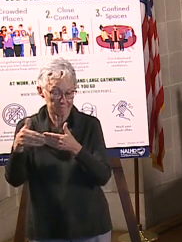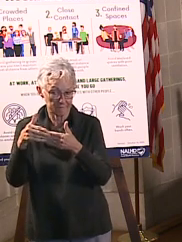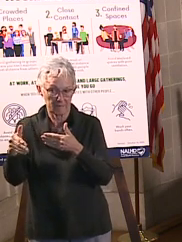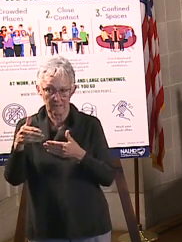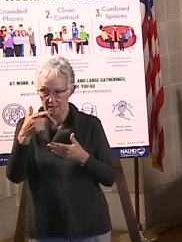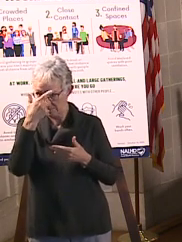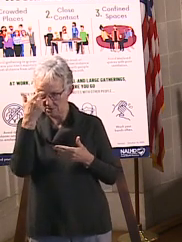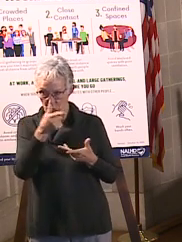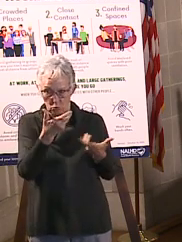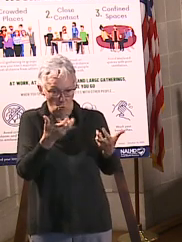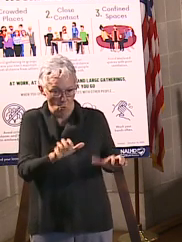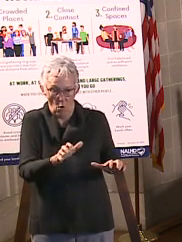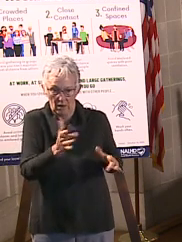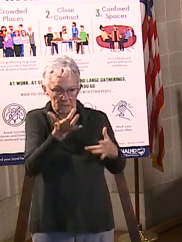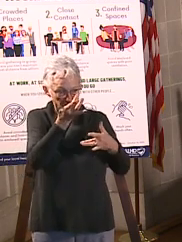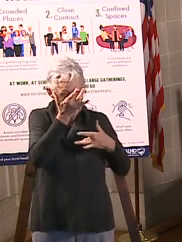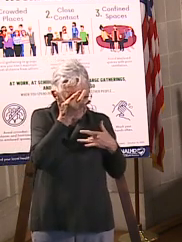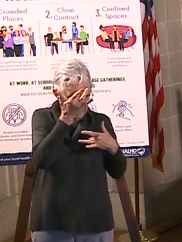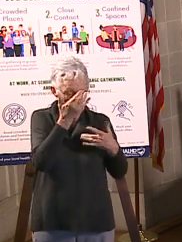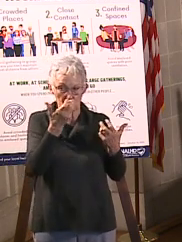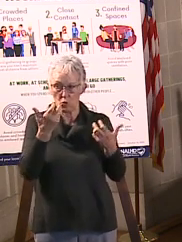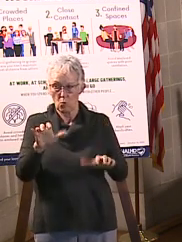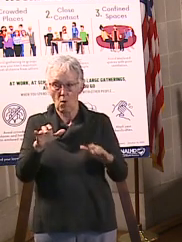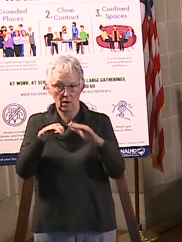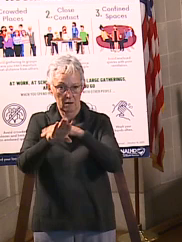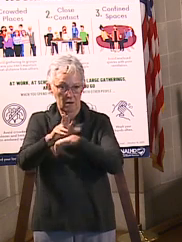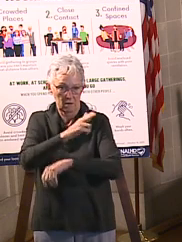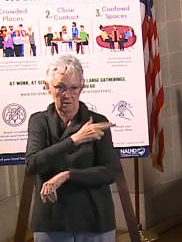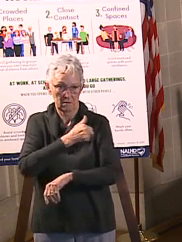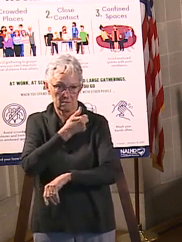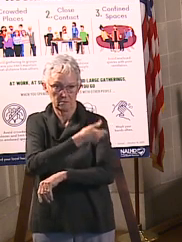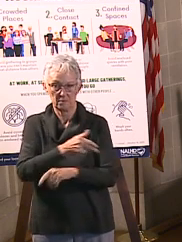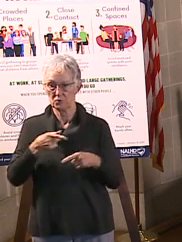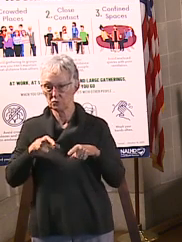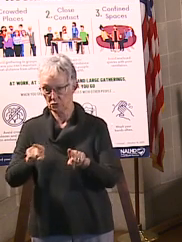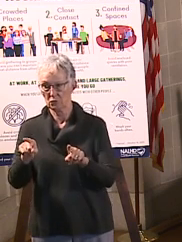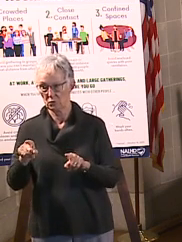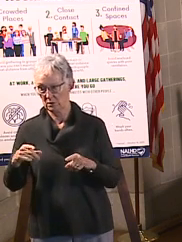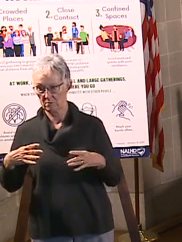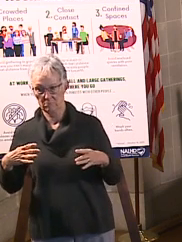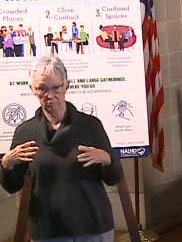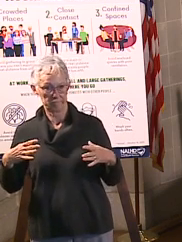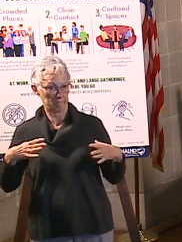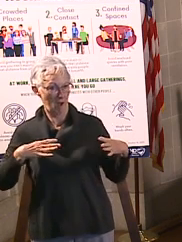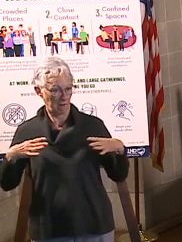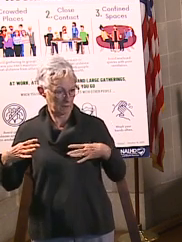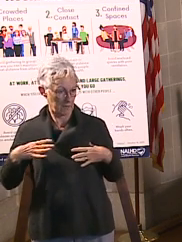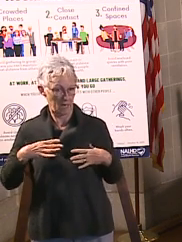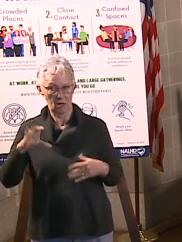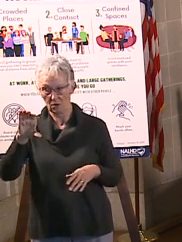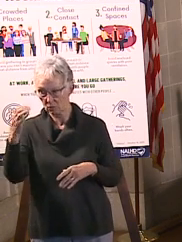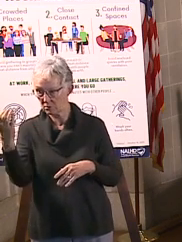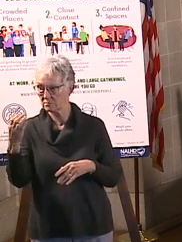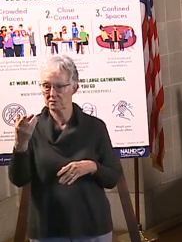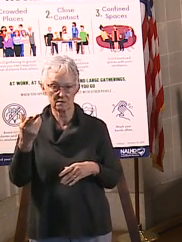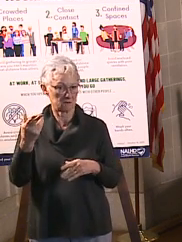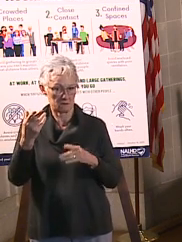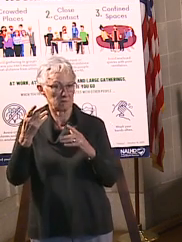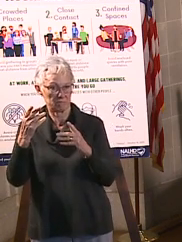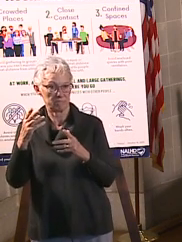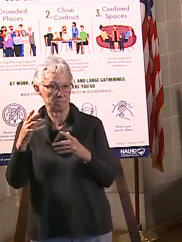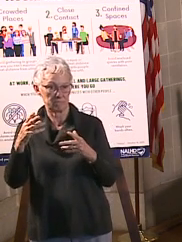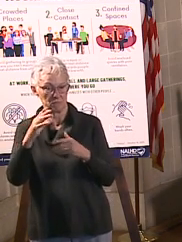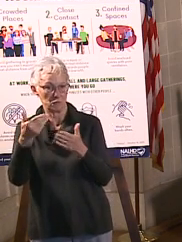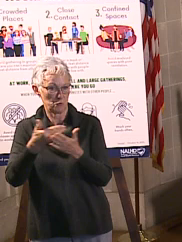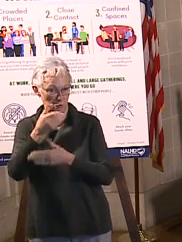potentially going to the hospital over the holidays. That's not going to be any fun for anybody, but you don't want to carry the